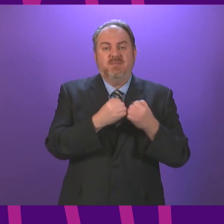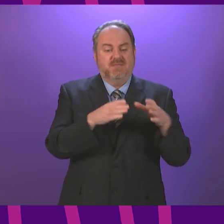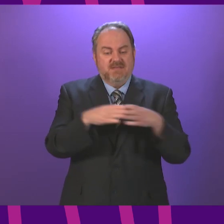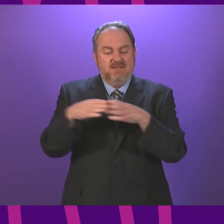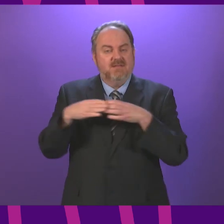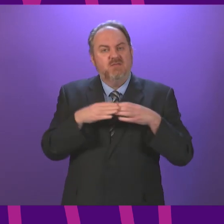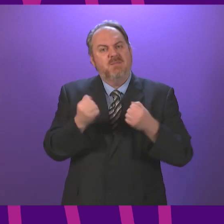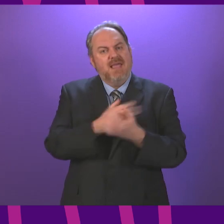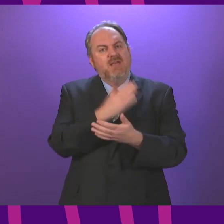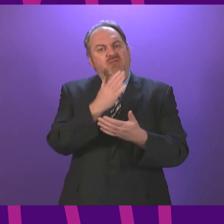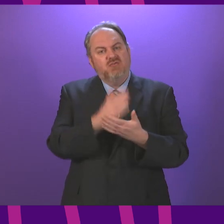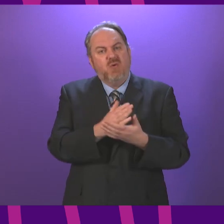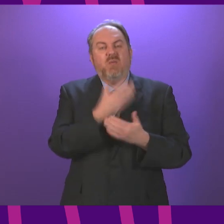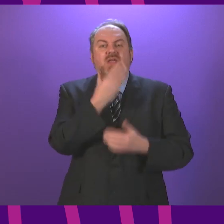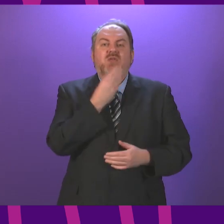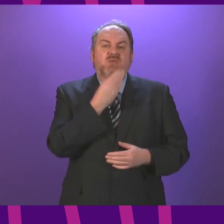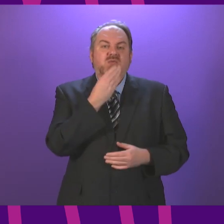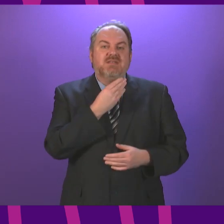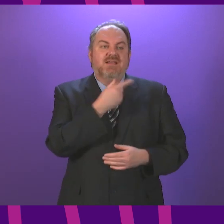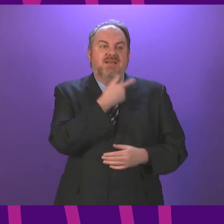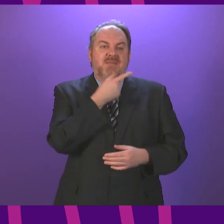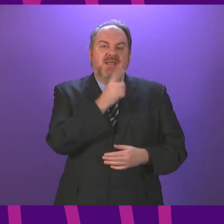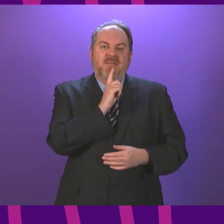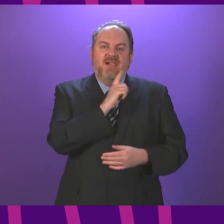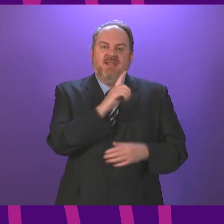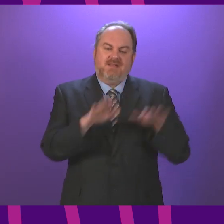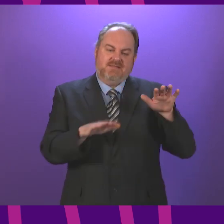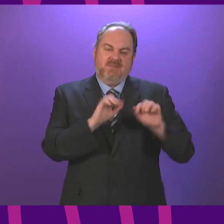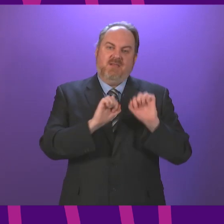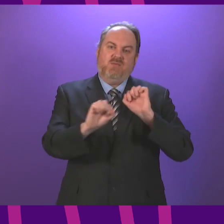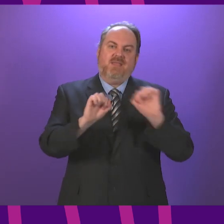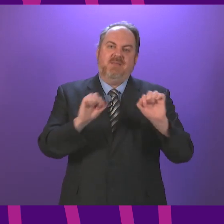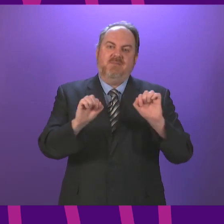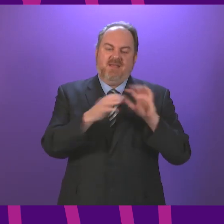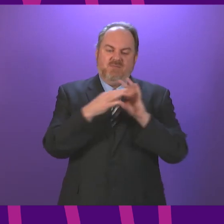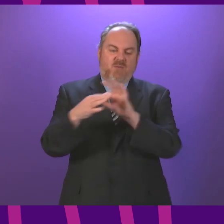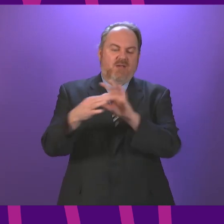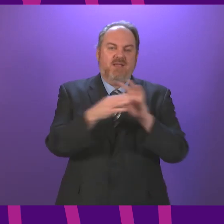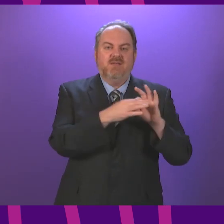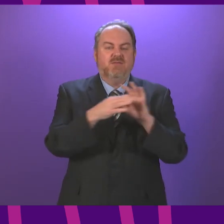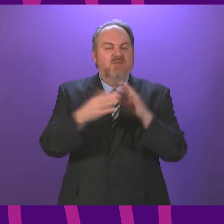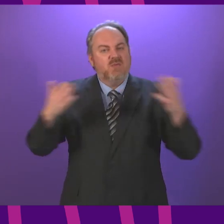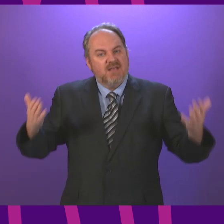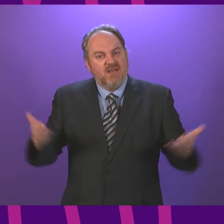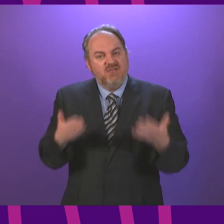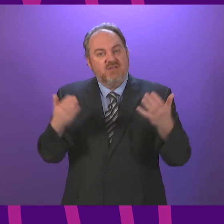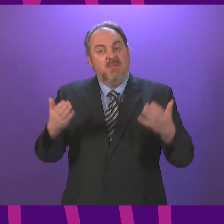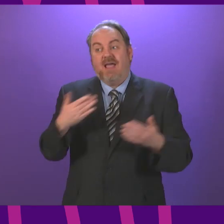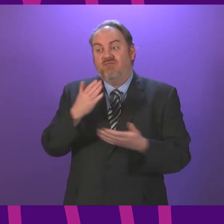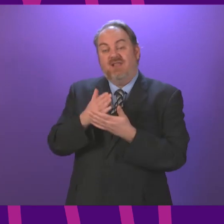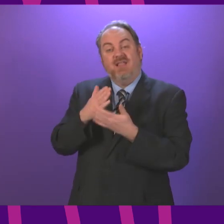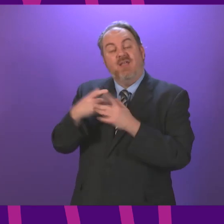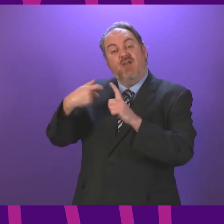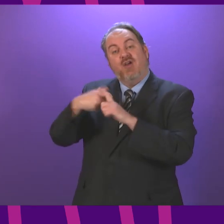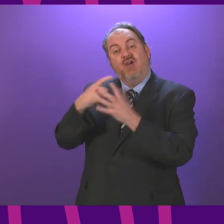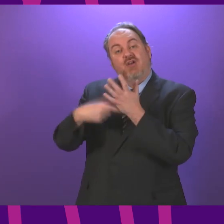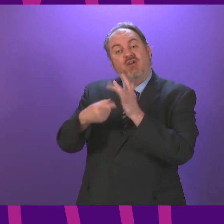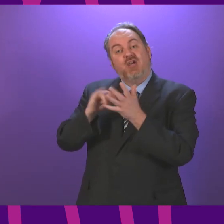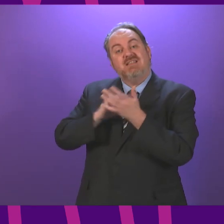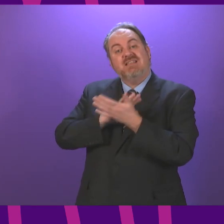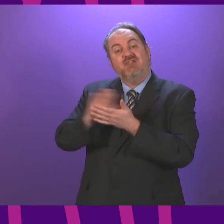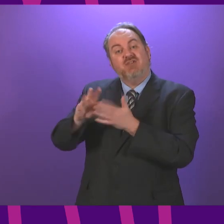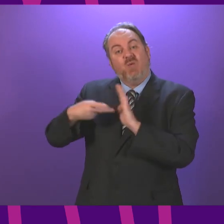appropriate and delivered by a trusted voice, such as community leaders. I would certainly join Bob Doris in commending the work of the Kurdish Development Association and the work they